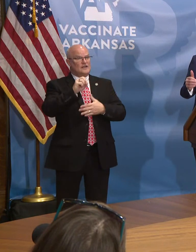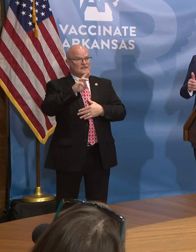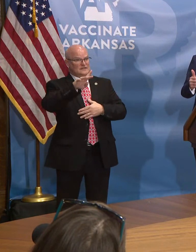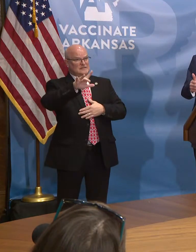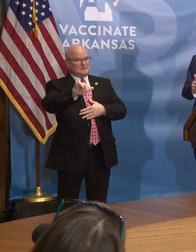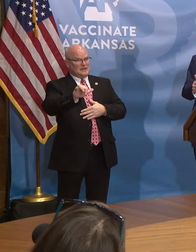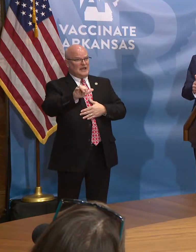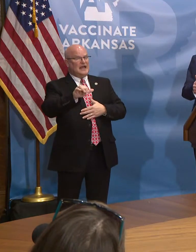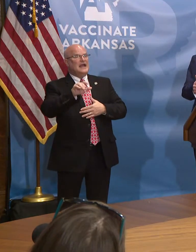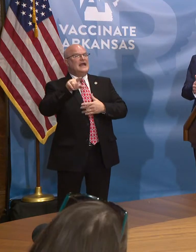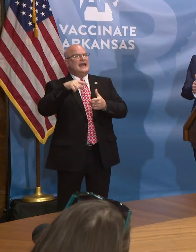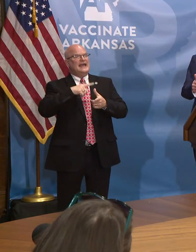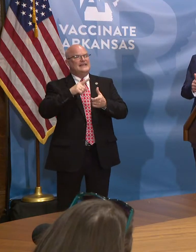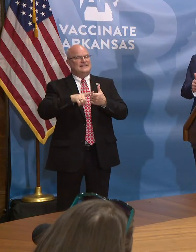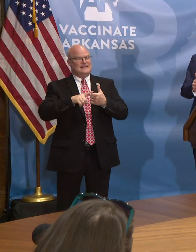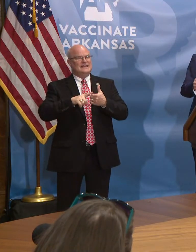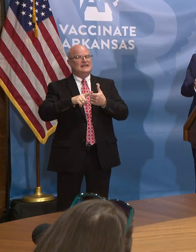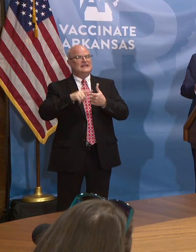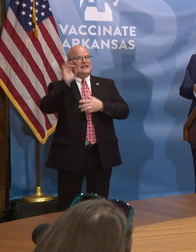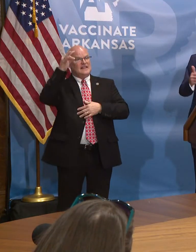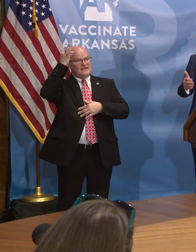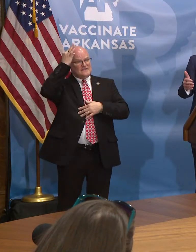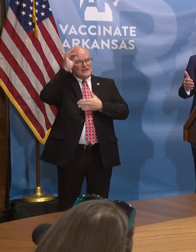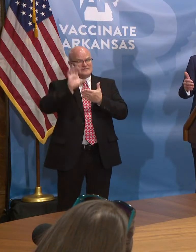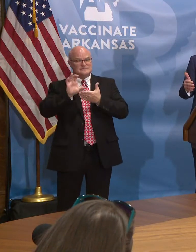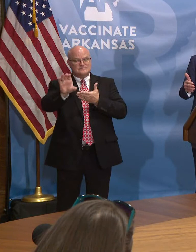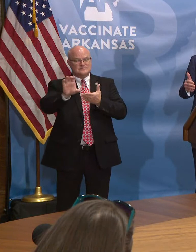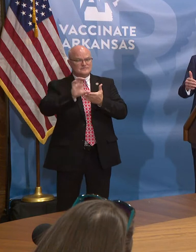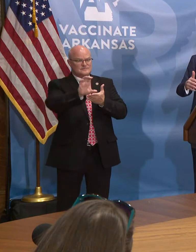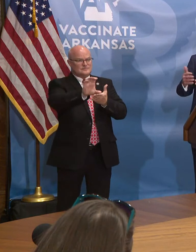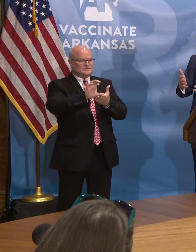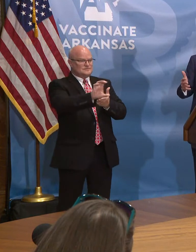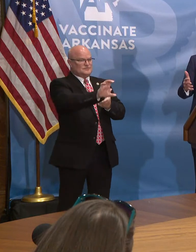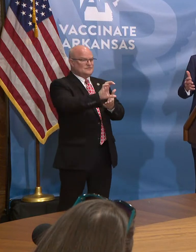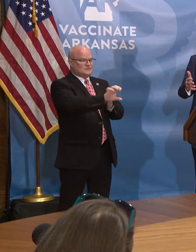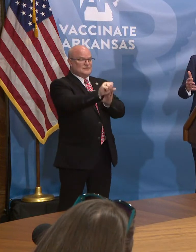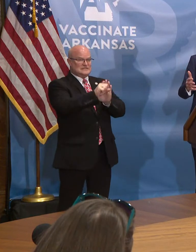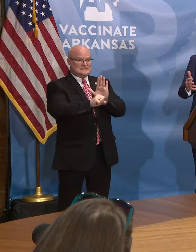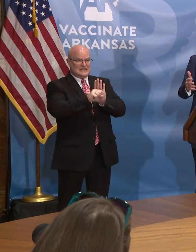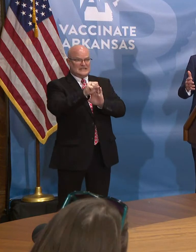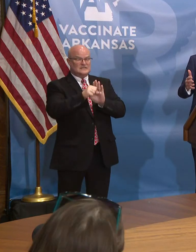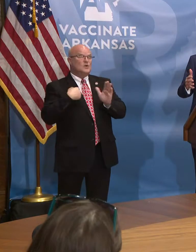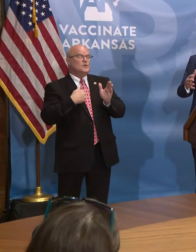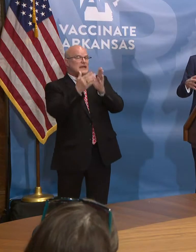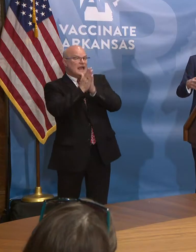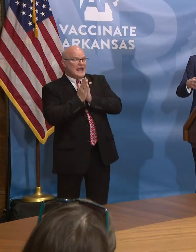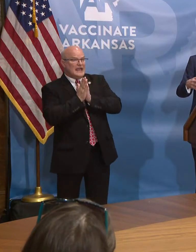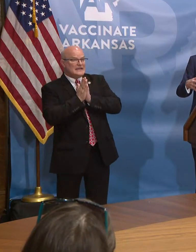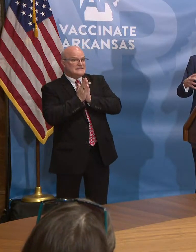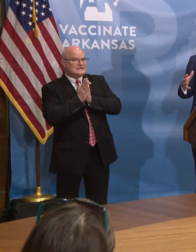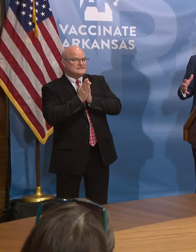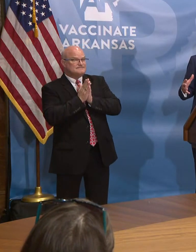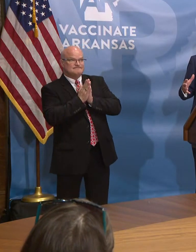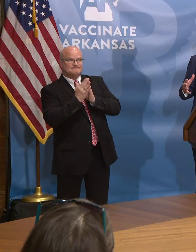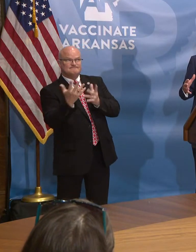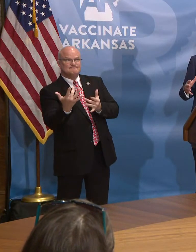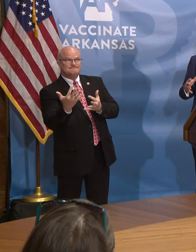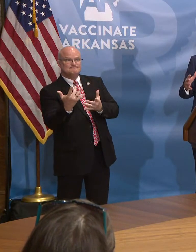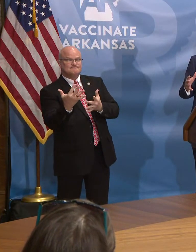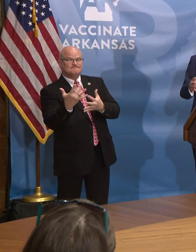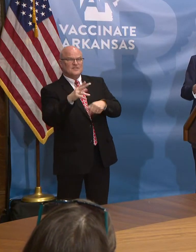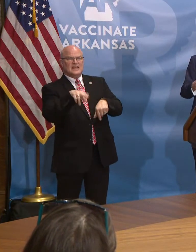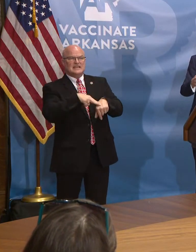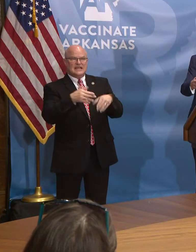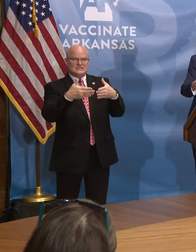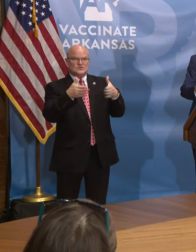supply and are allocating it to the states. We ask for the supply, we ask for the allocation, and obviously it's a nationwide